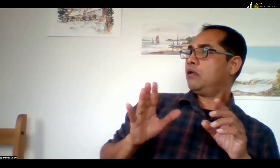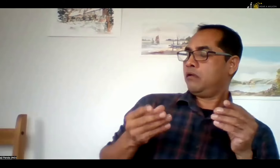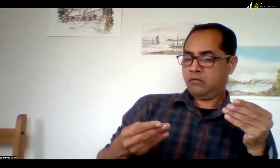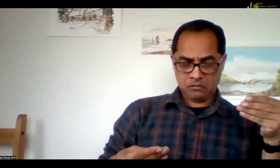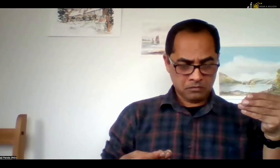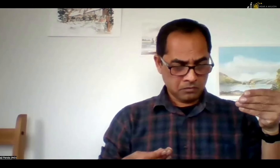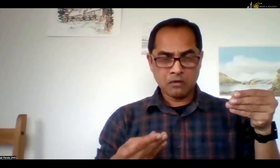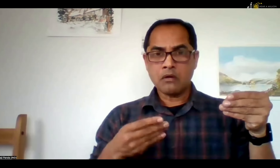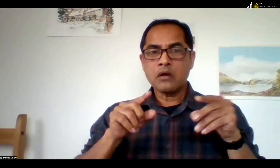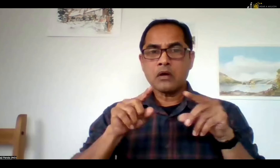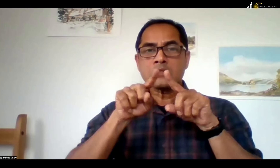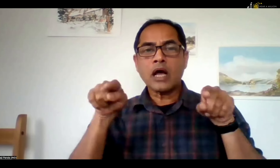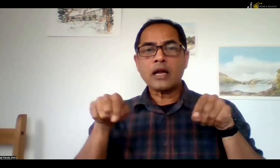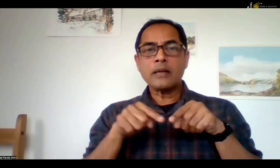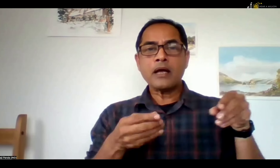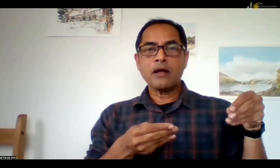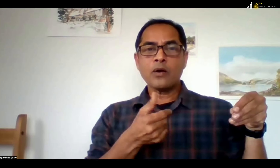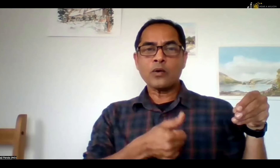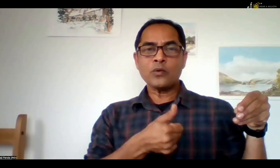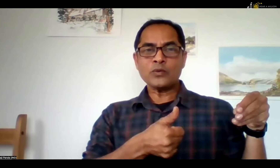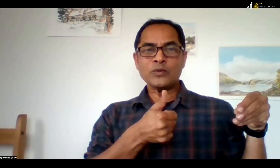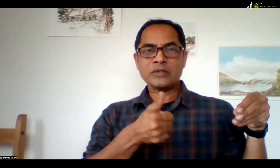and pasting, and next year again doing the same thing.